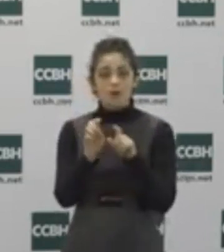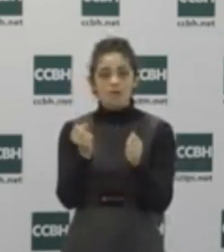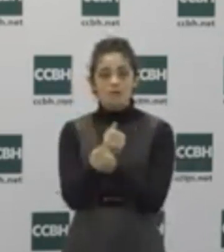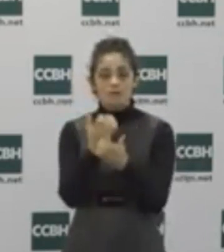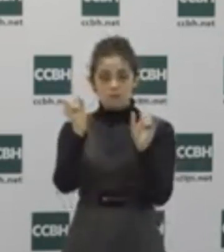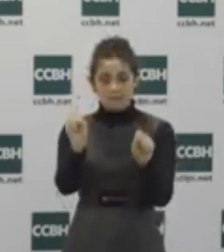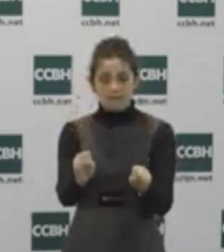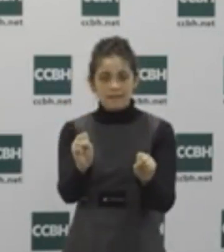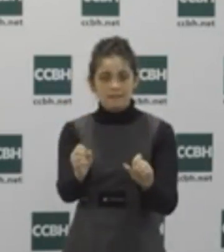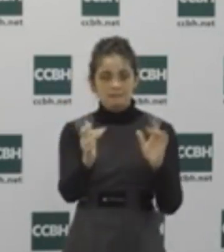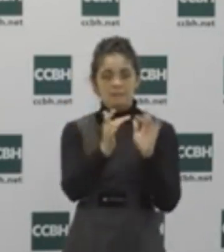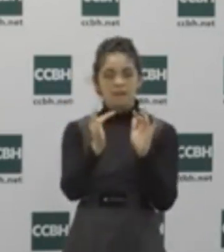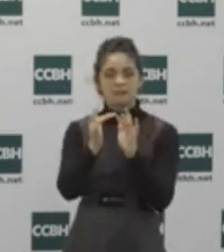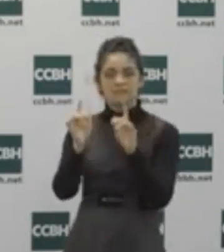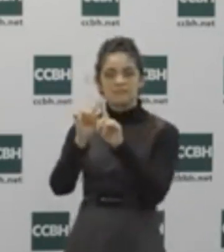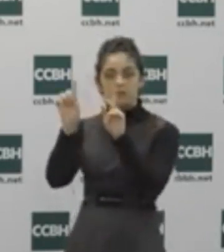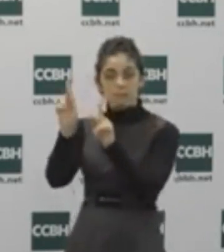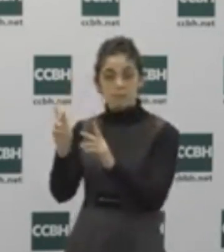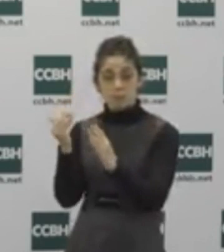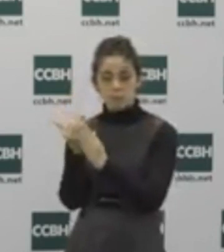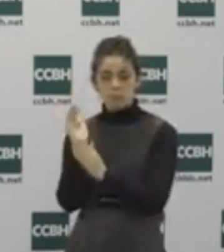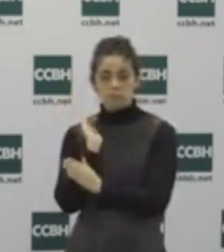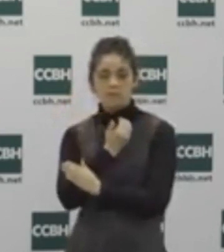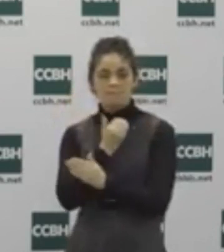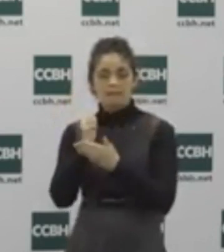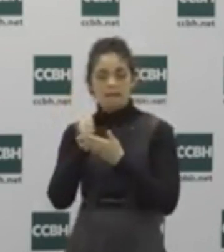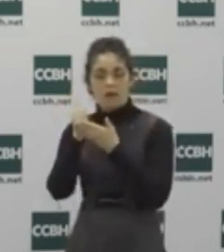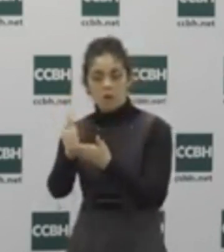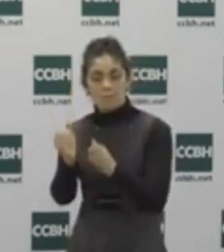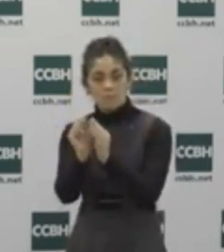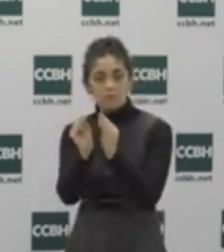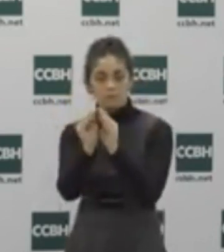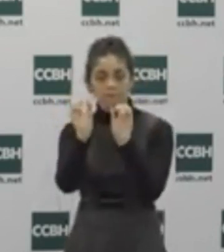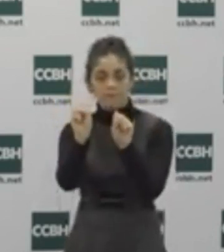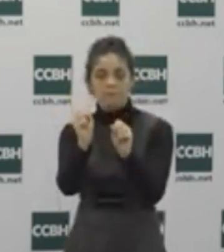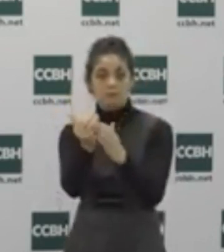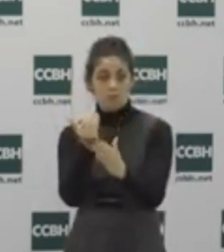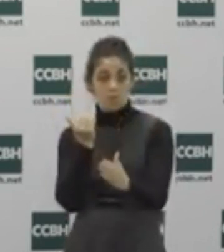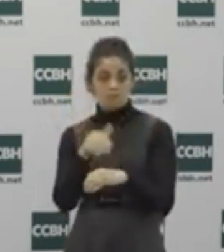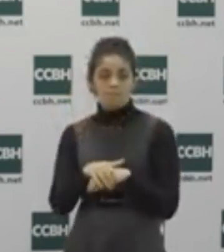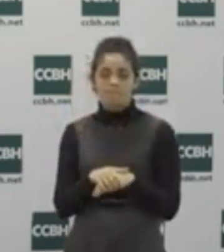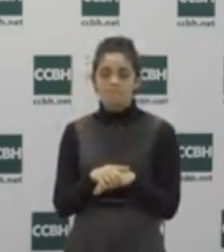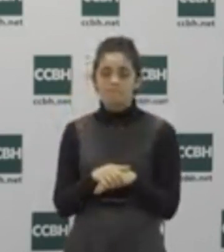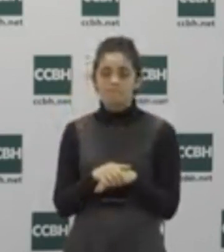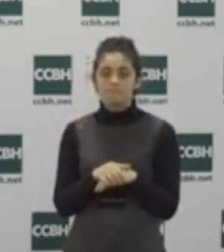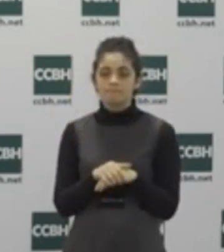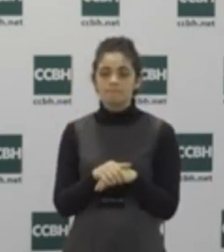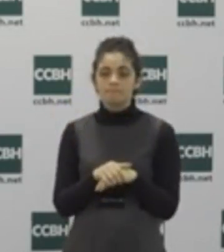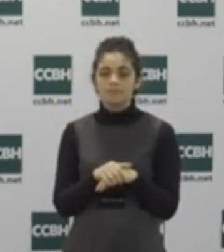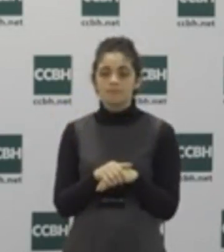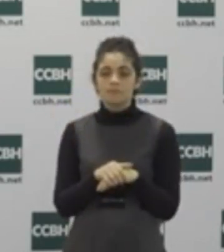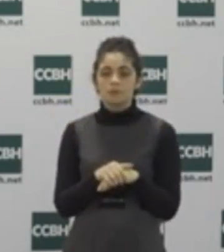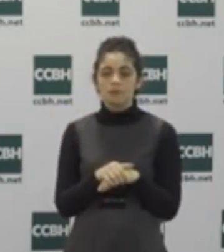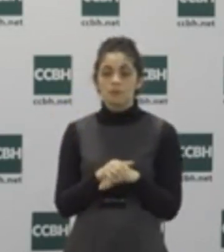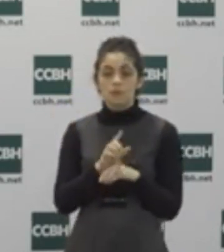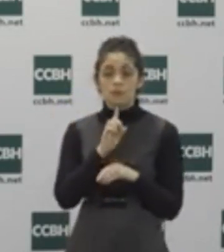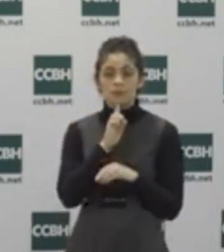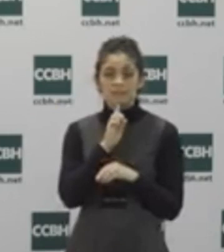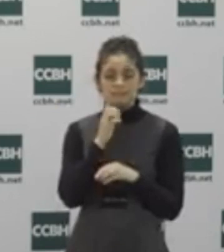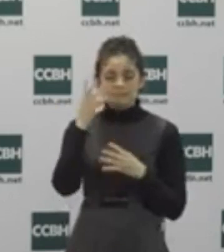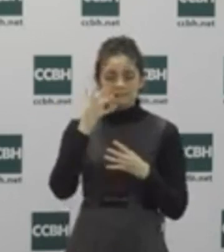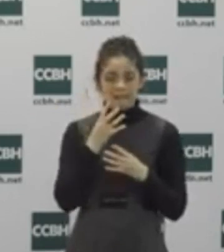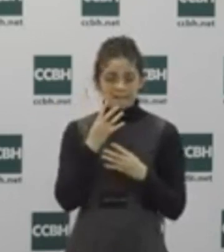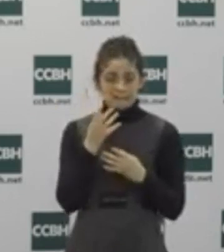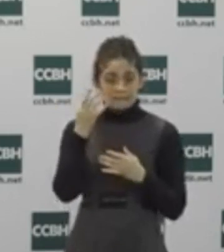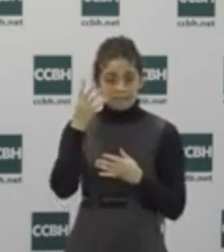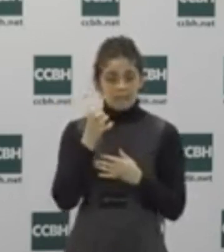reach out to our neighbor to help more than ever now in this challenging time. We were heartened to hear that there are now more